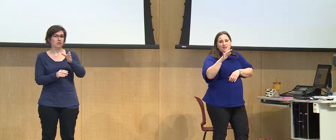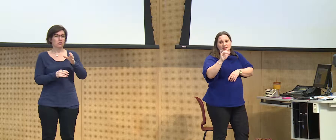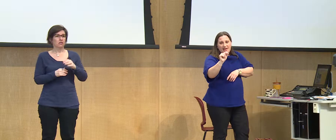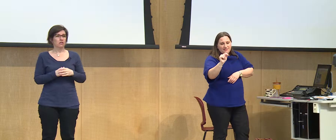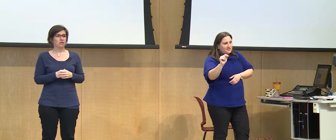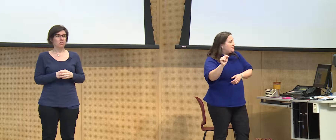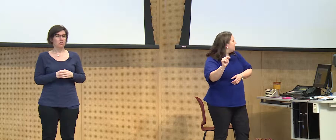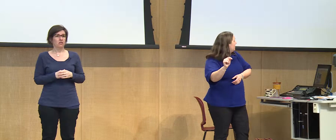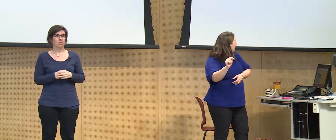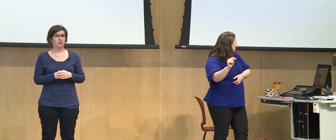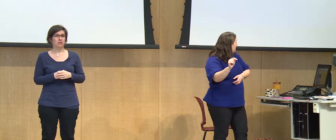conversion_guest.